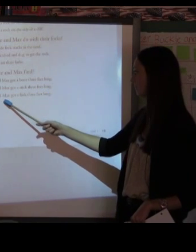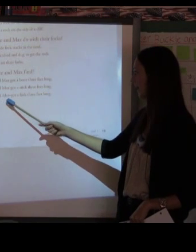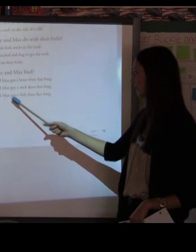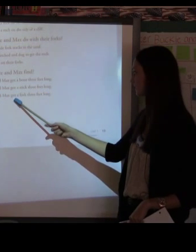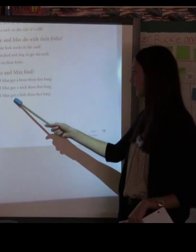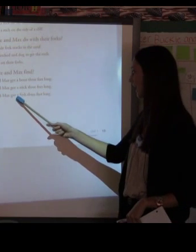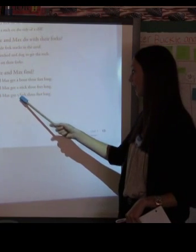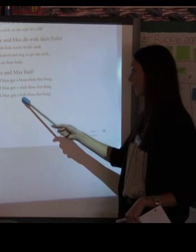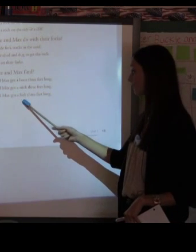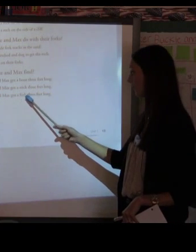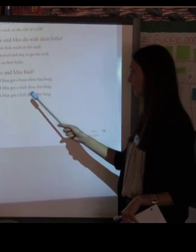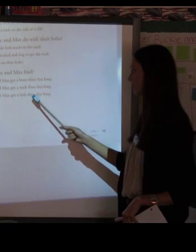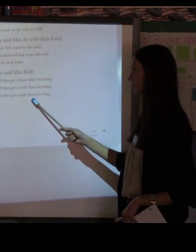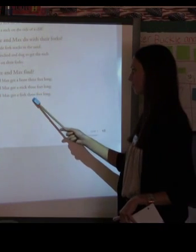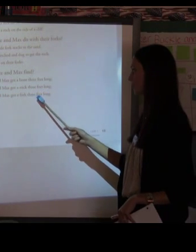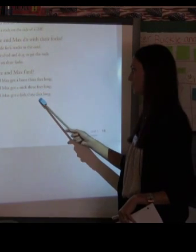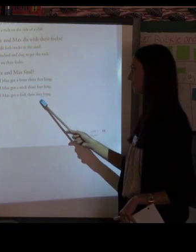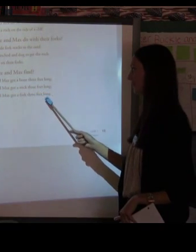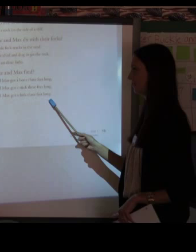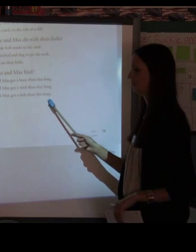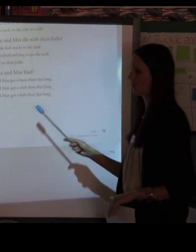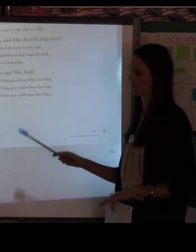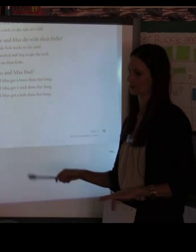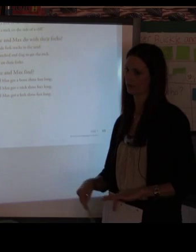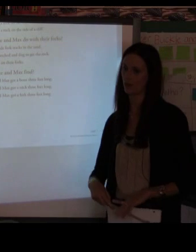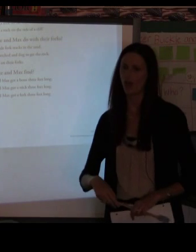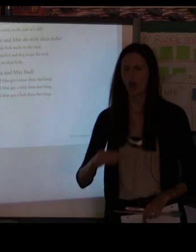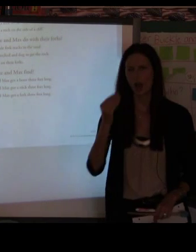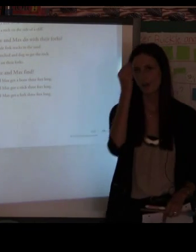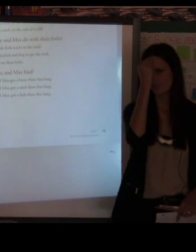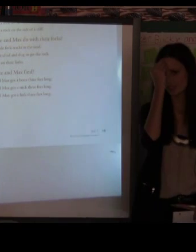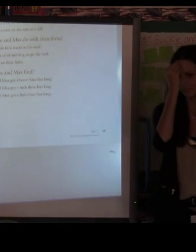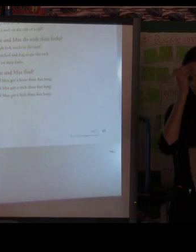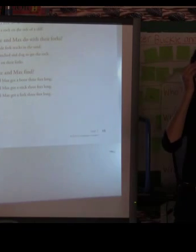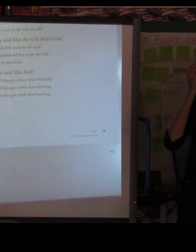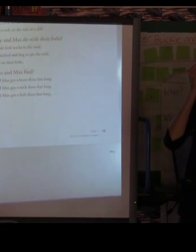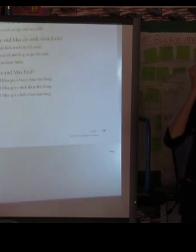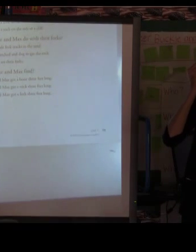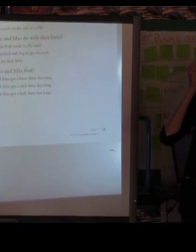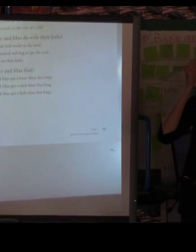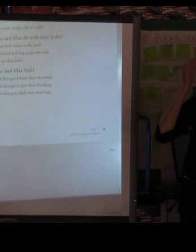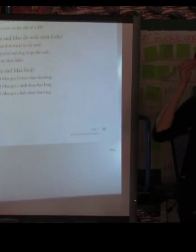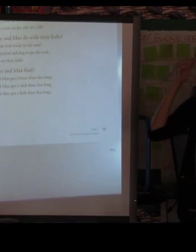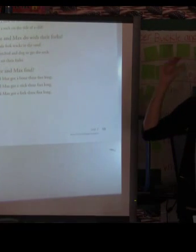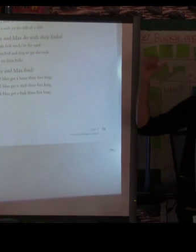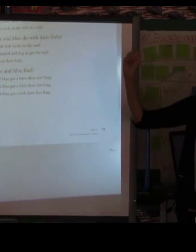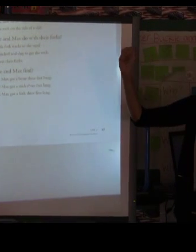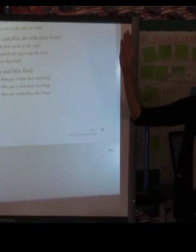Kate and Max got a fork 3 feet long. All right, this one should be